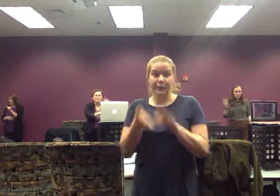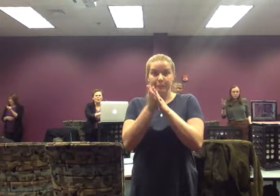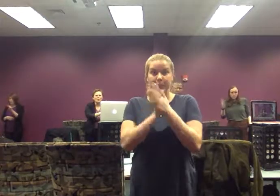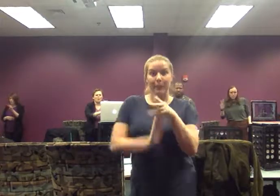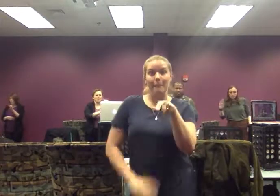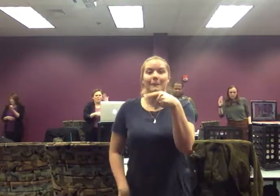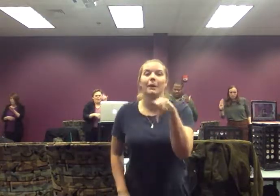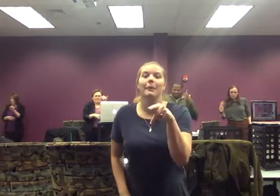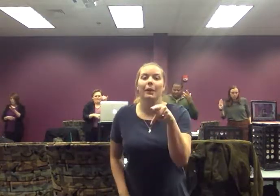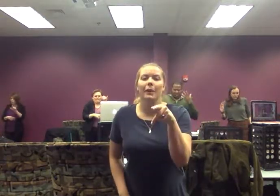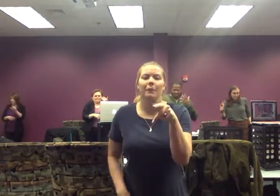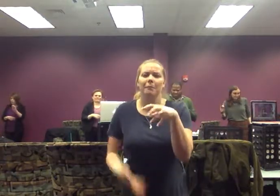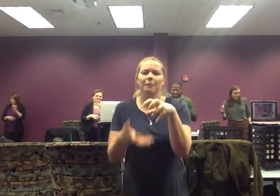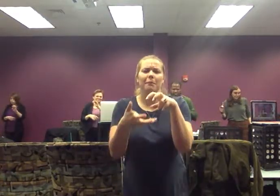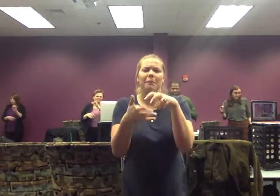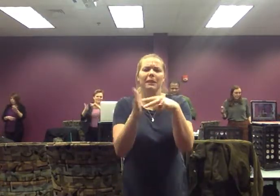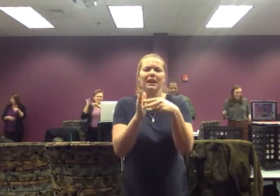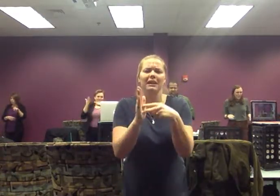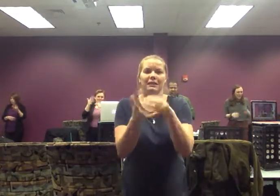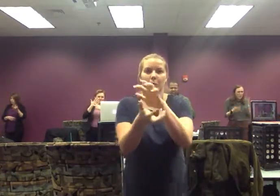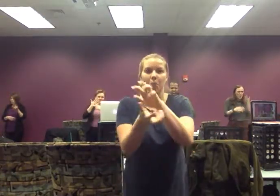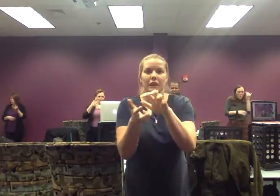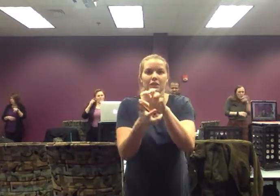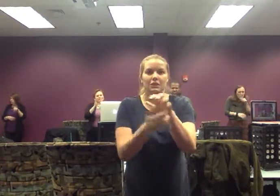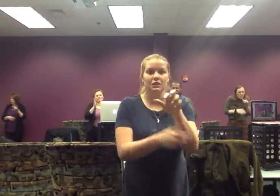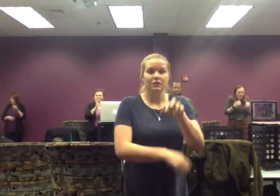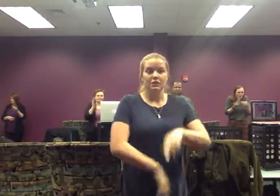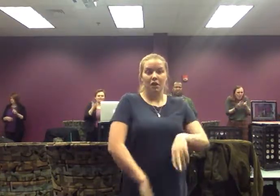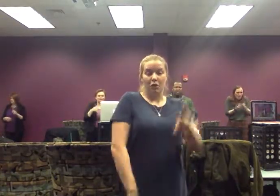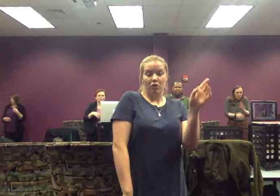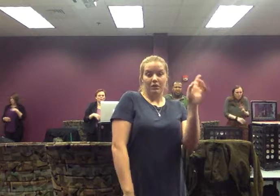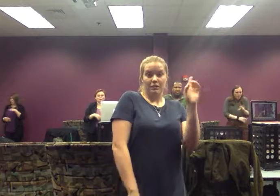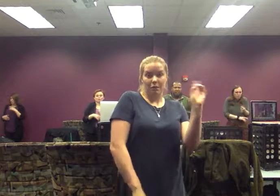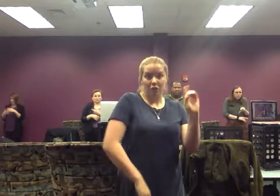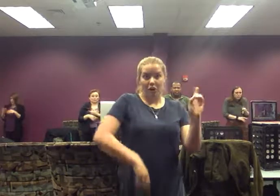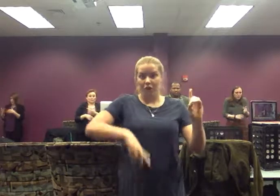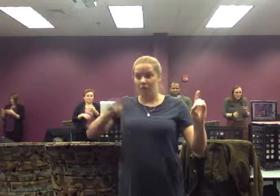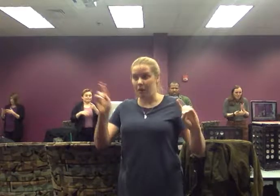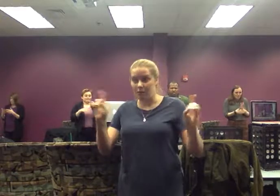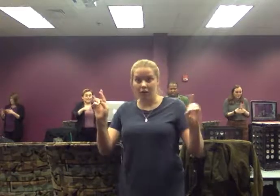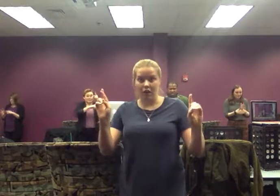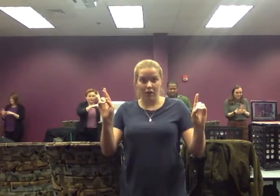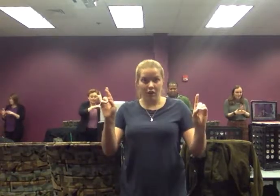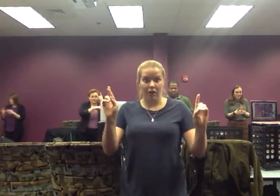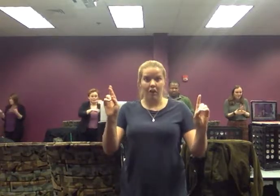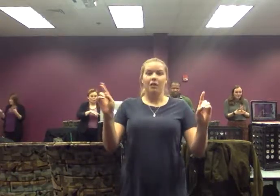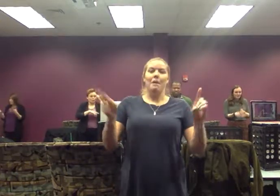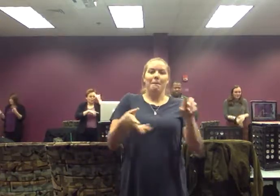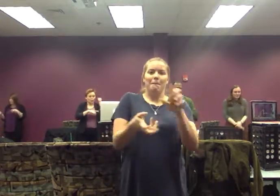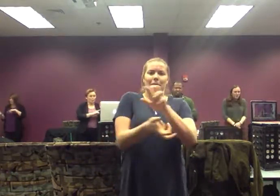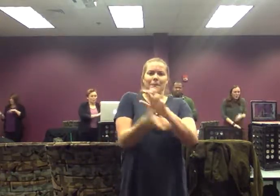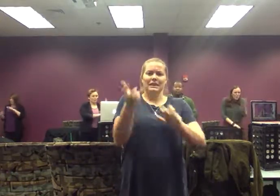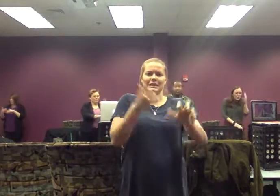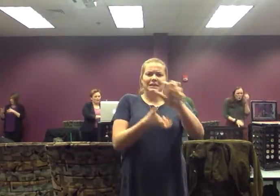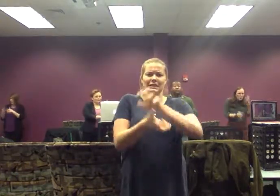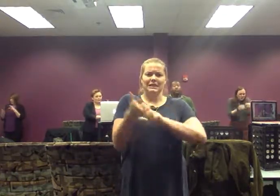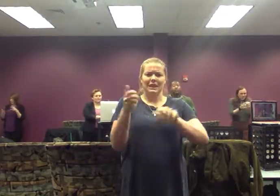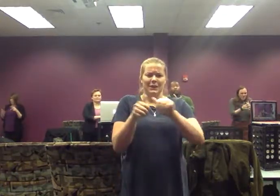was an evaluation of the red states and the blue states and why the United States is now so divided.